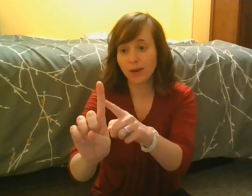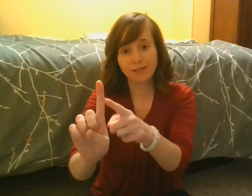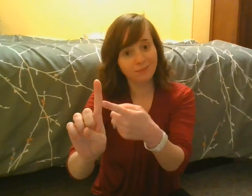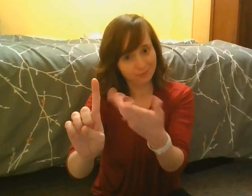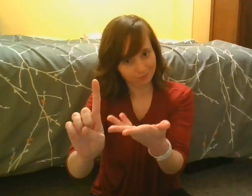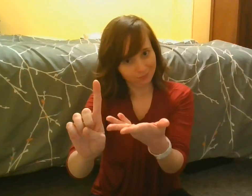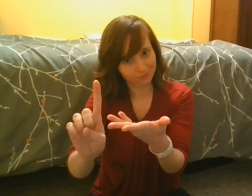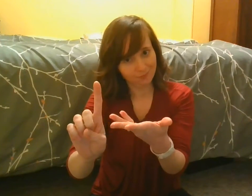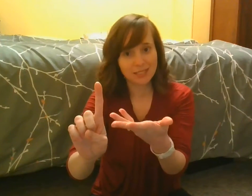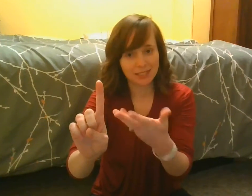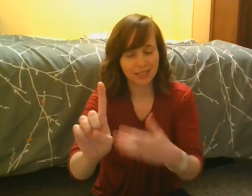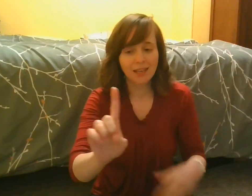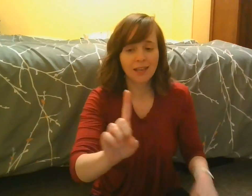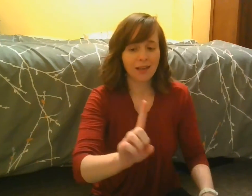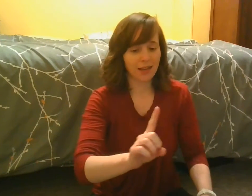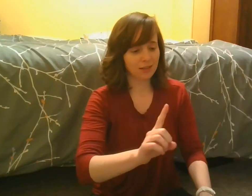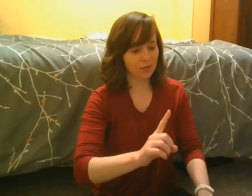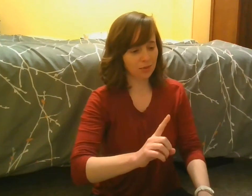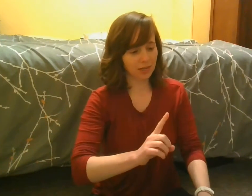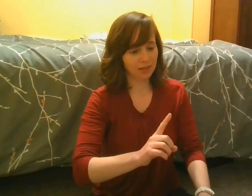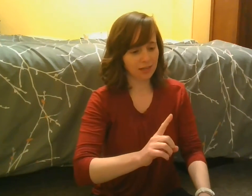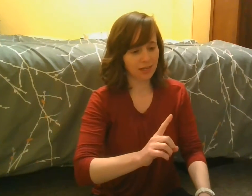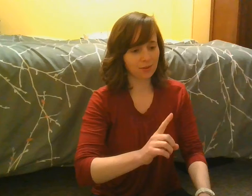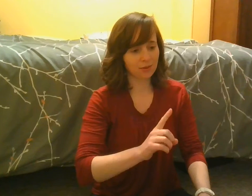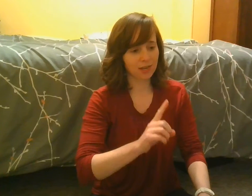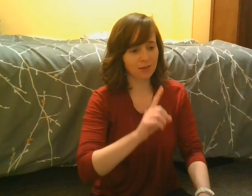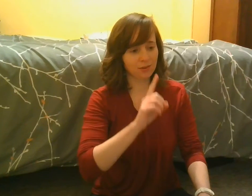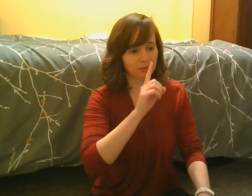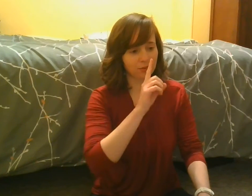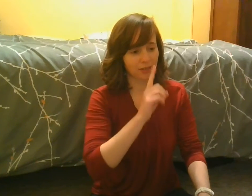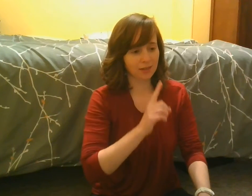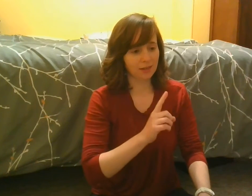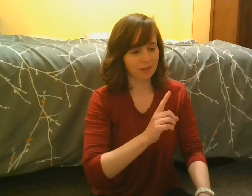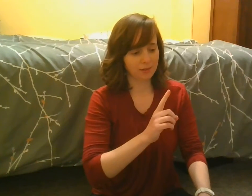one, basically, and you can either kind of